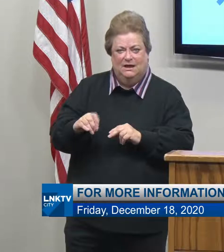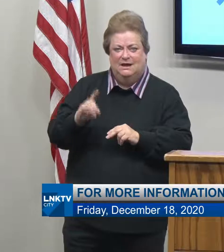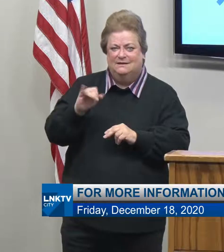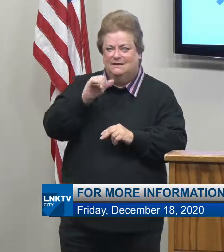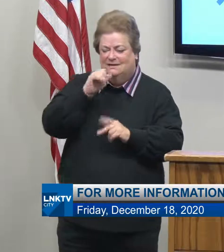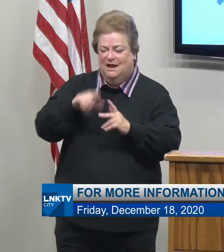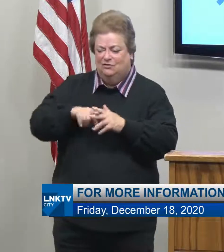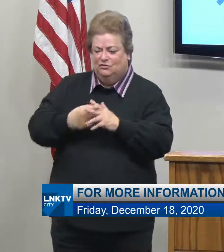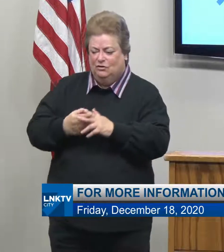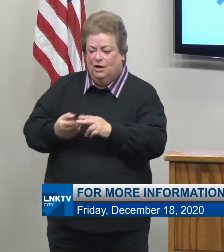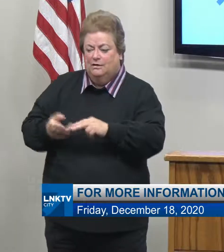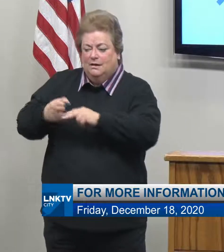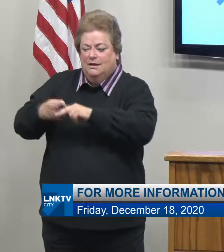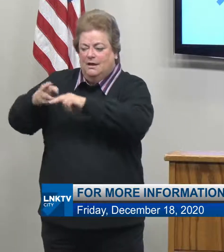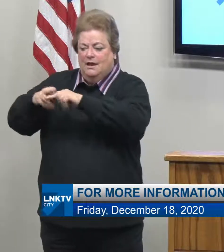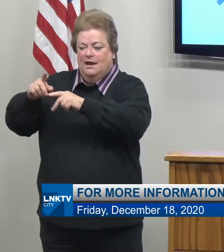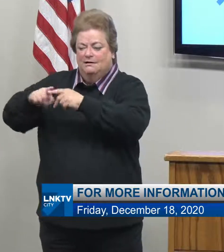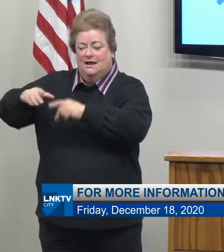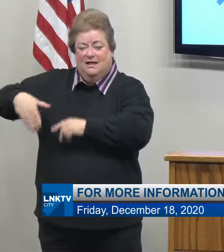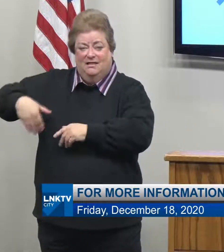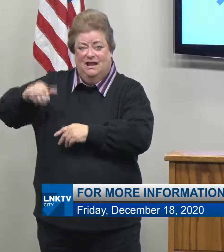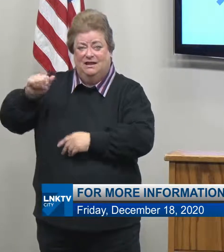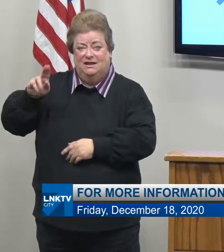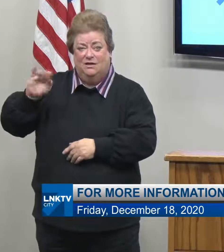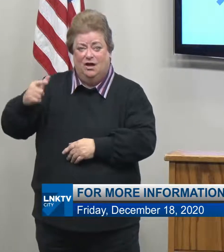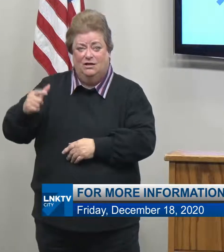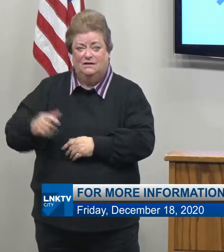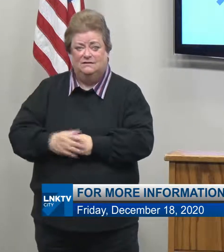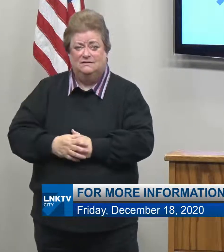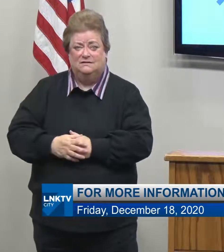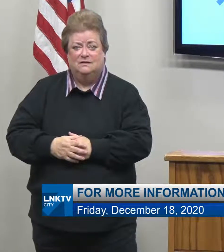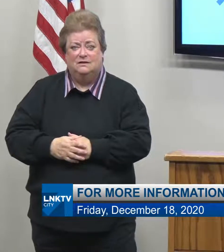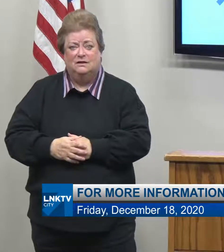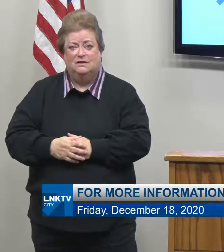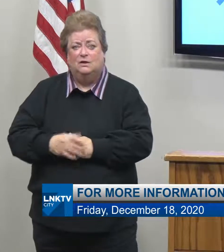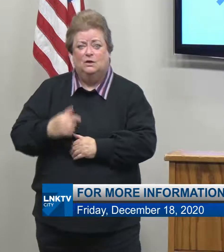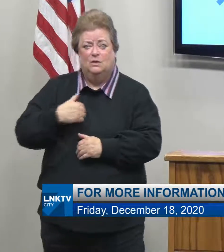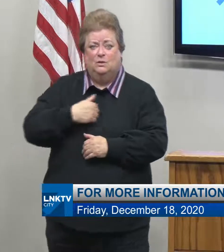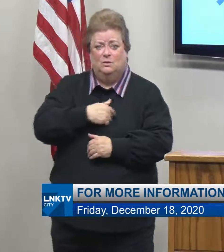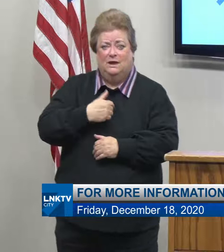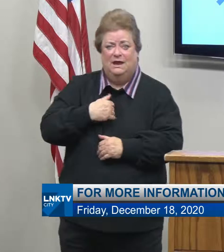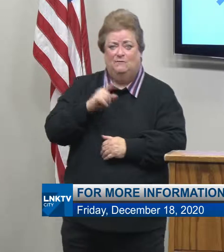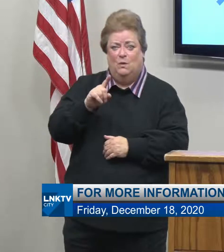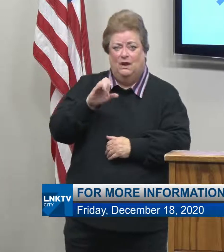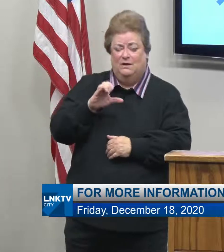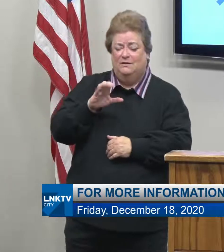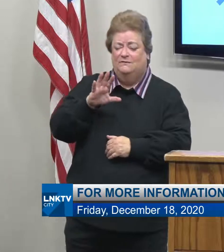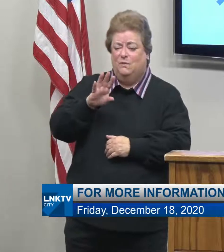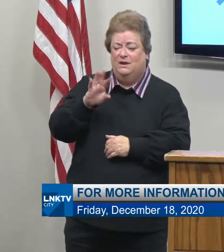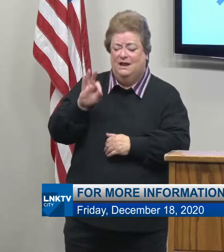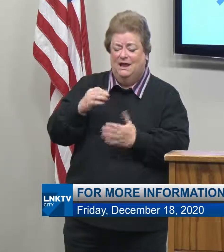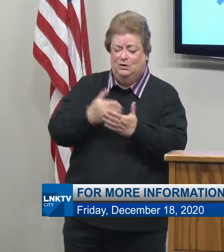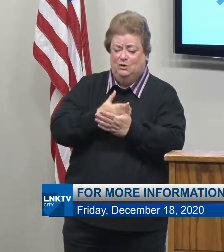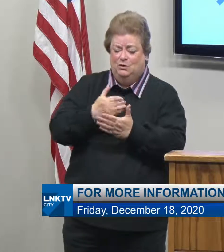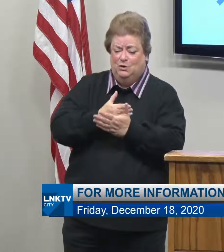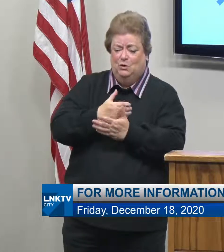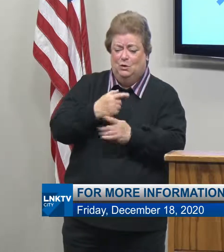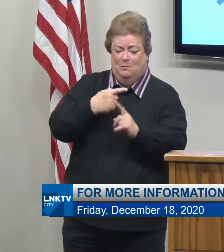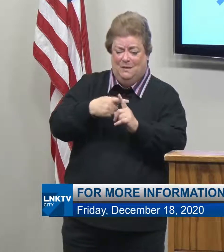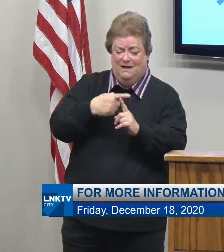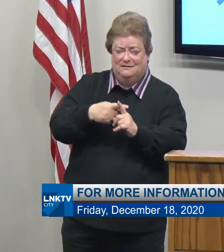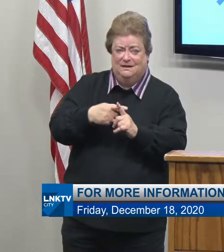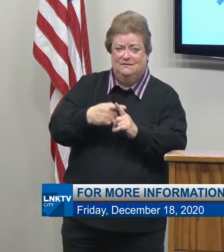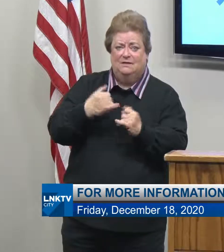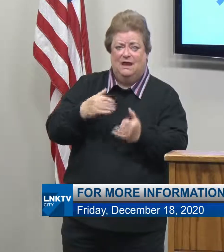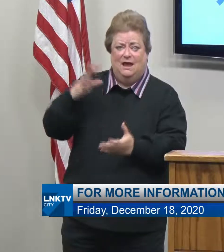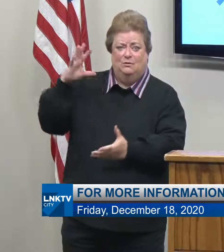again until late August. Today we are reporting 149 new cases, bringing our total for this